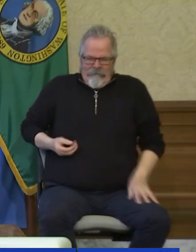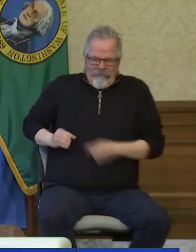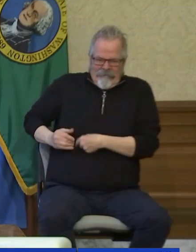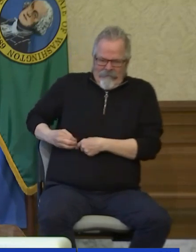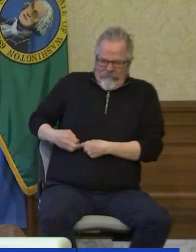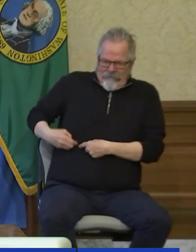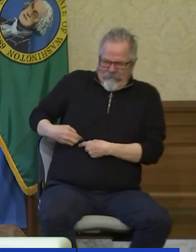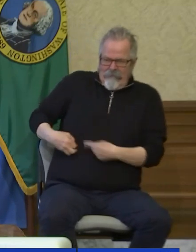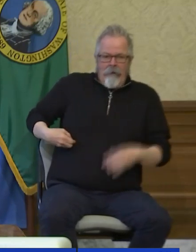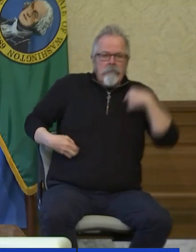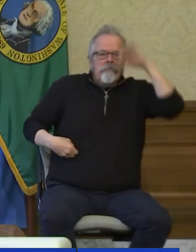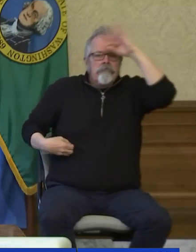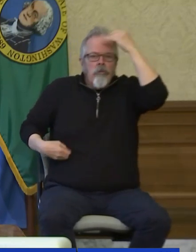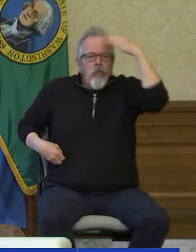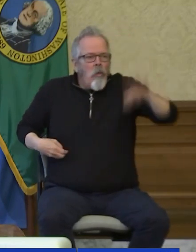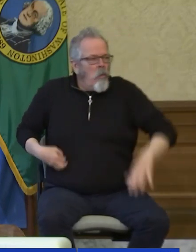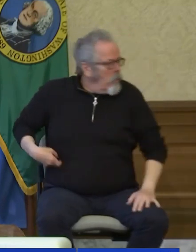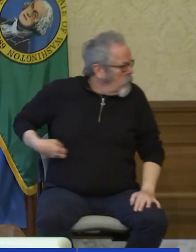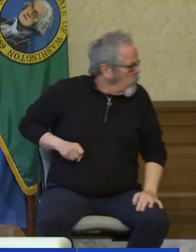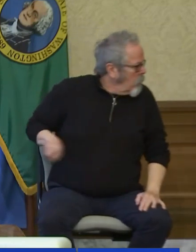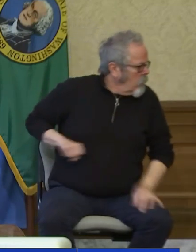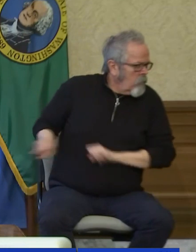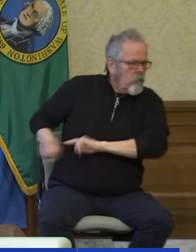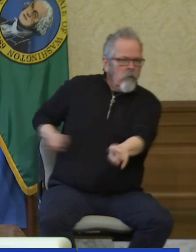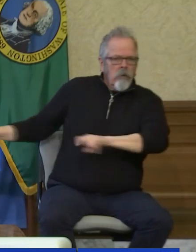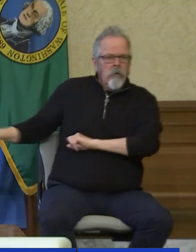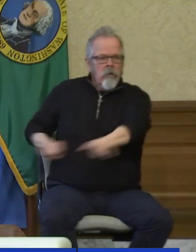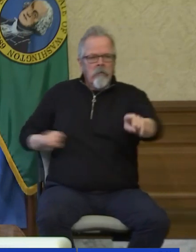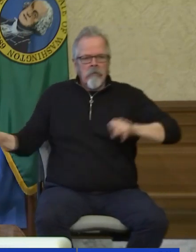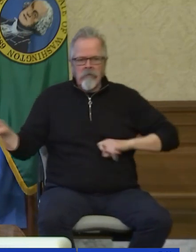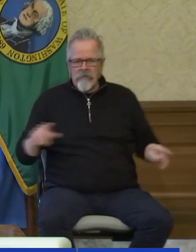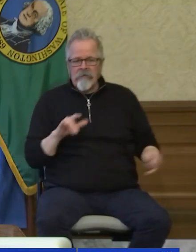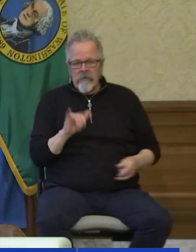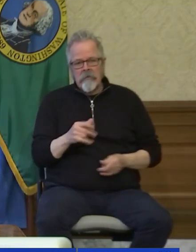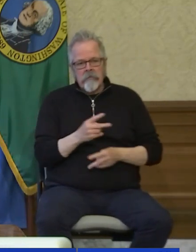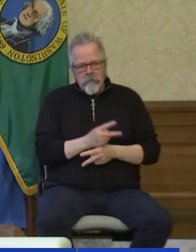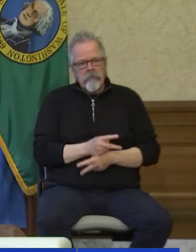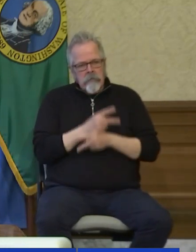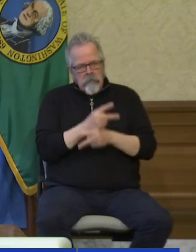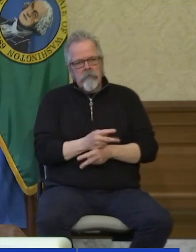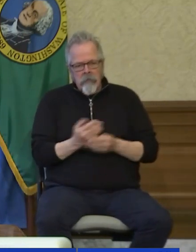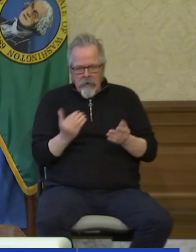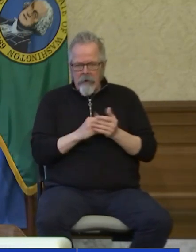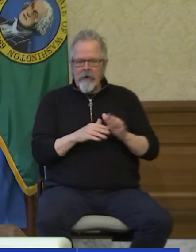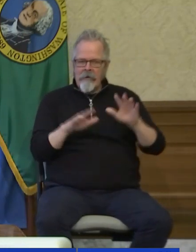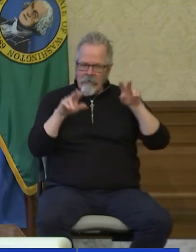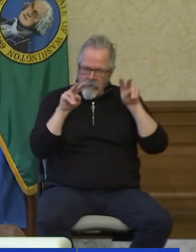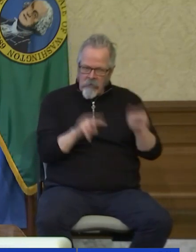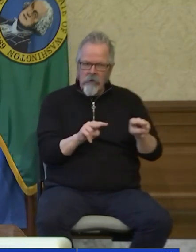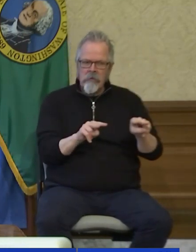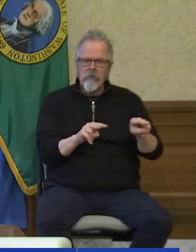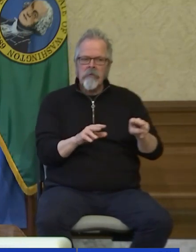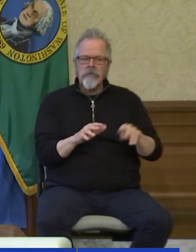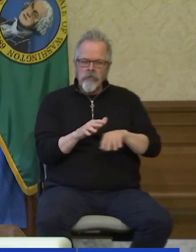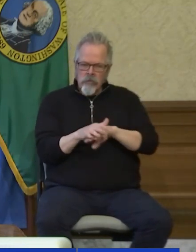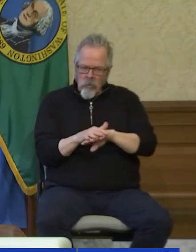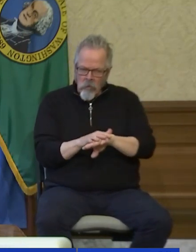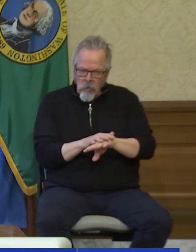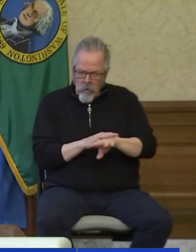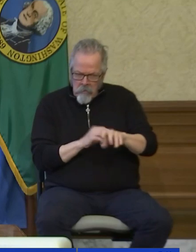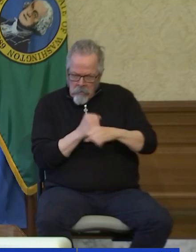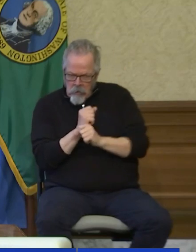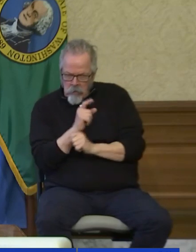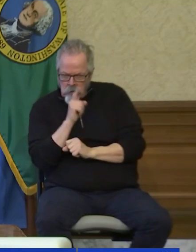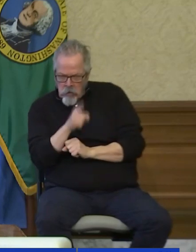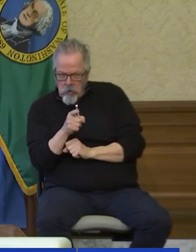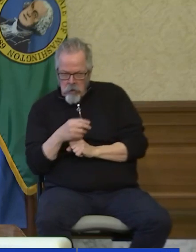gradually increasing the size of folks so that we reduce the number of contacts we have. We know that's incredibly